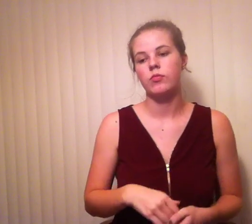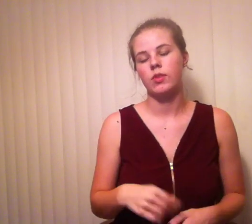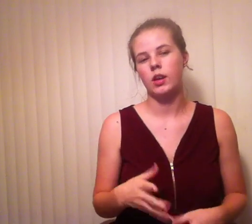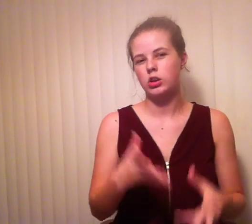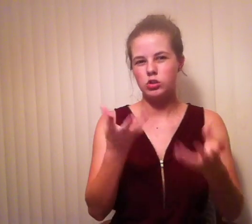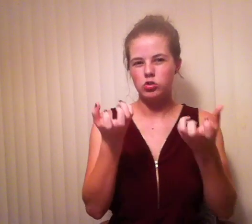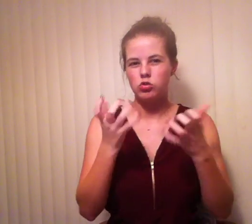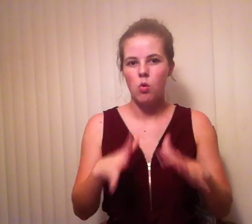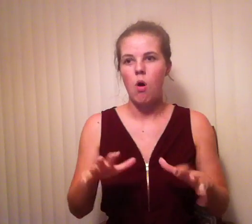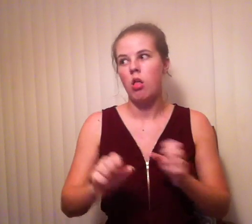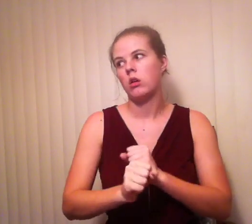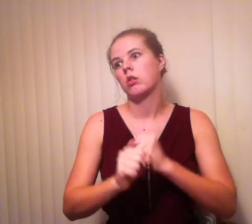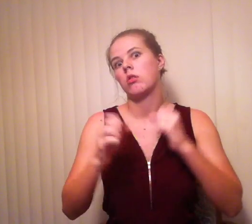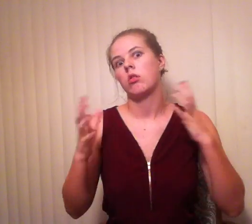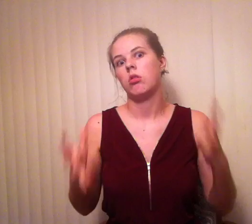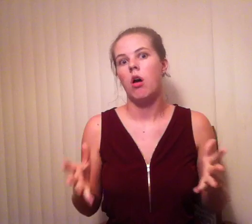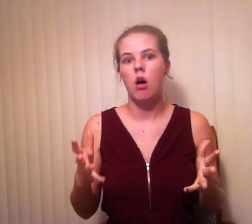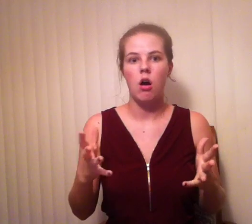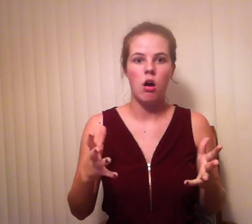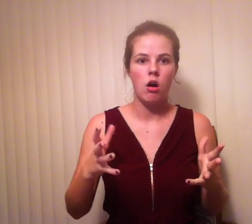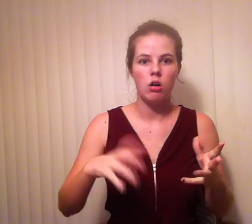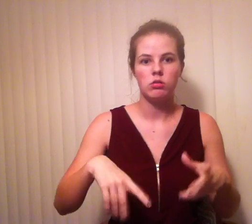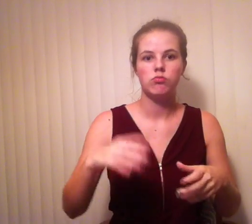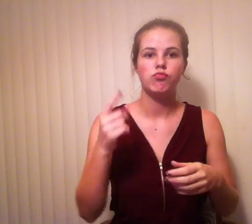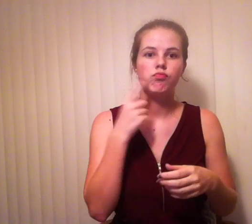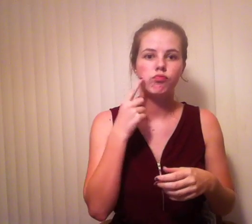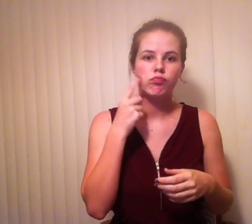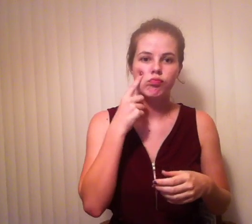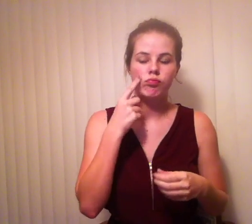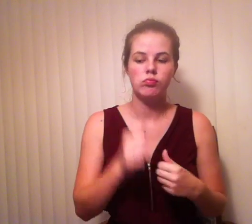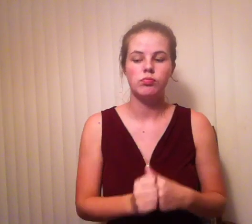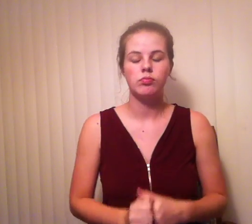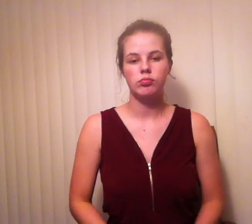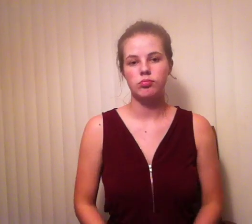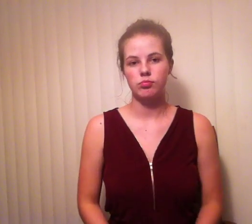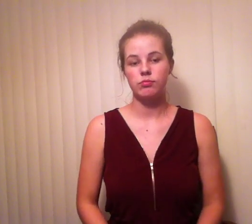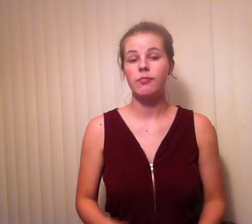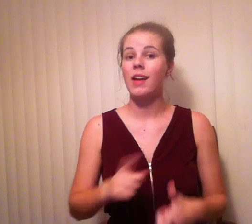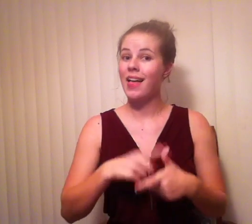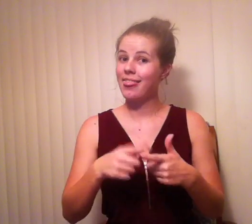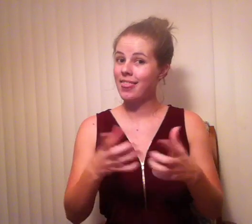coverage, then you're going to go in with a setting powder to set everything so it doesn't cake up on your face. Set